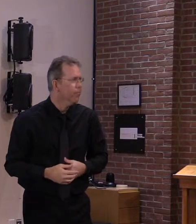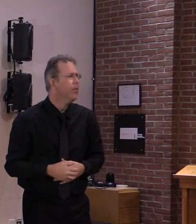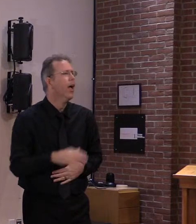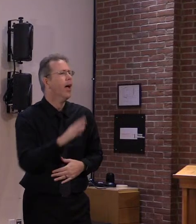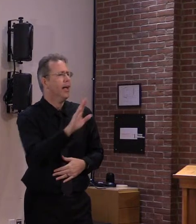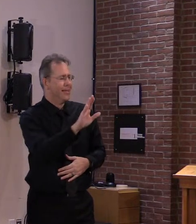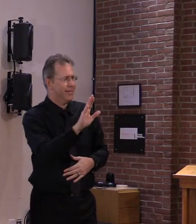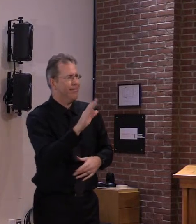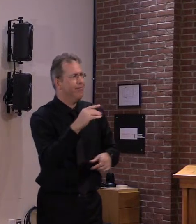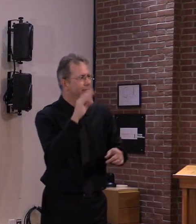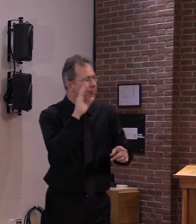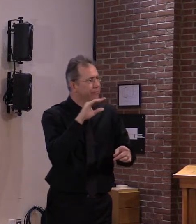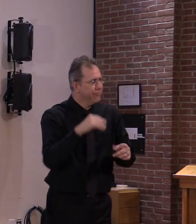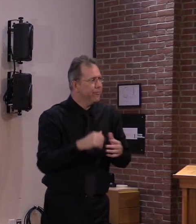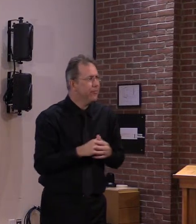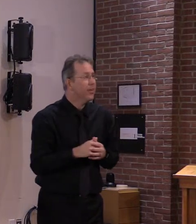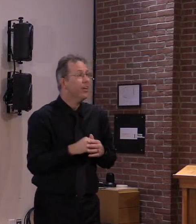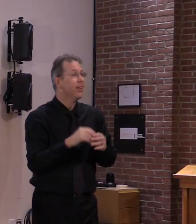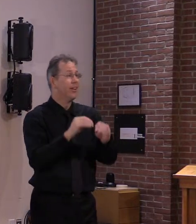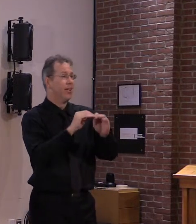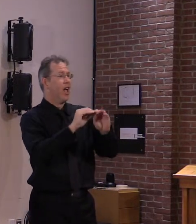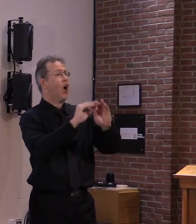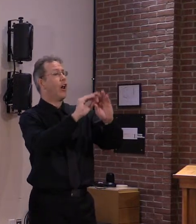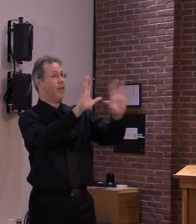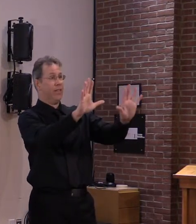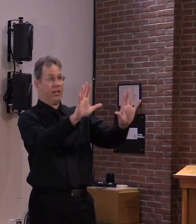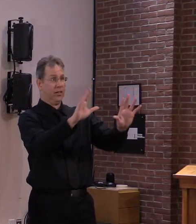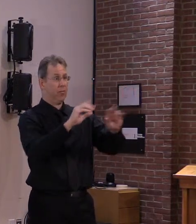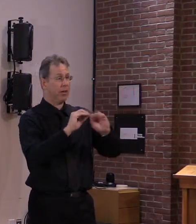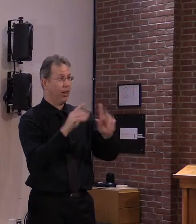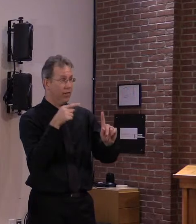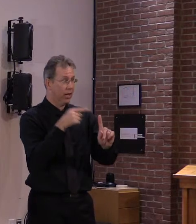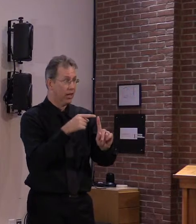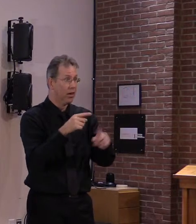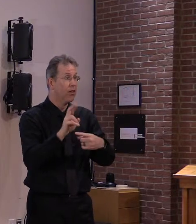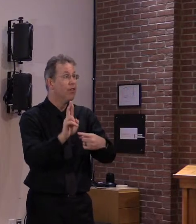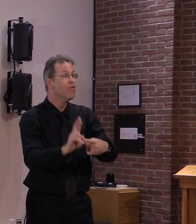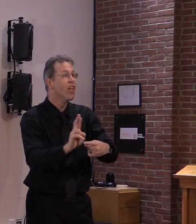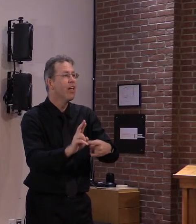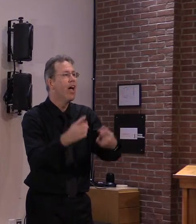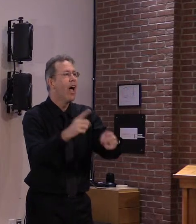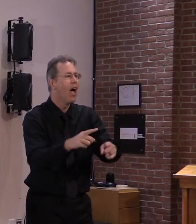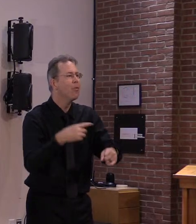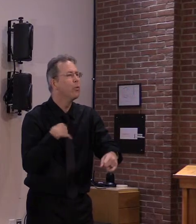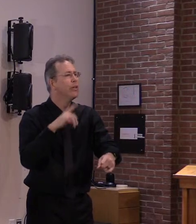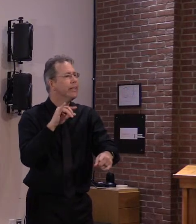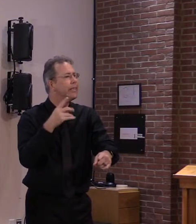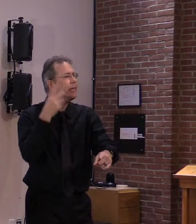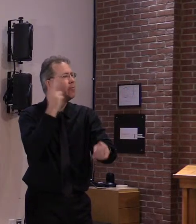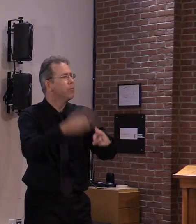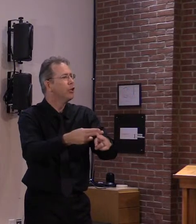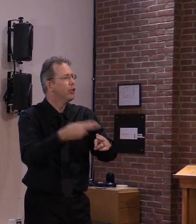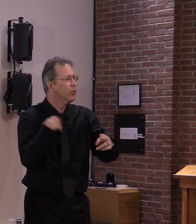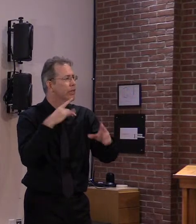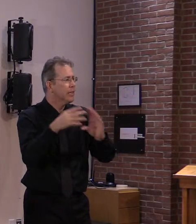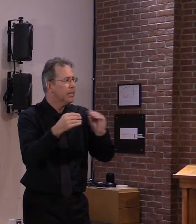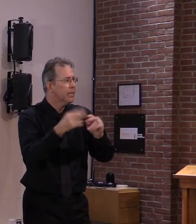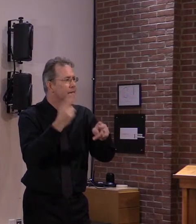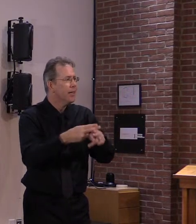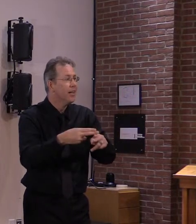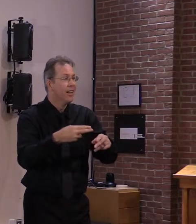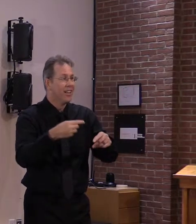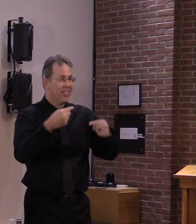some hybrid. Versus a distinct possibility in the coming weeks that some schools will shut down while others continue, and